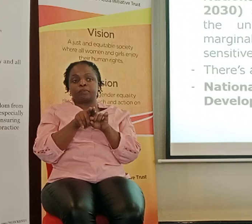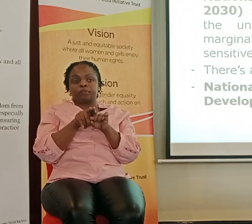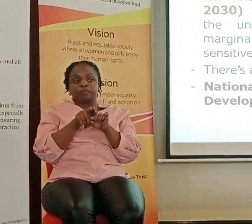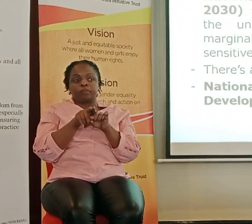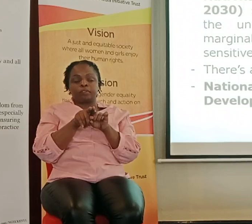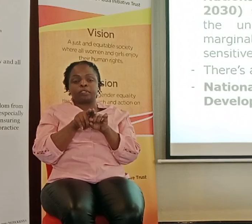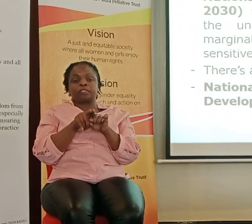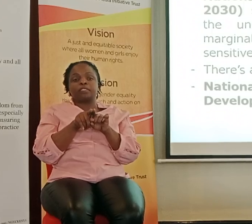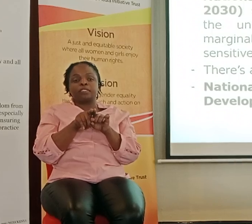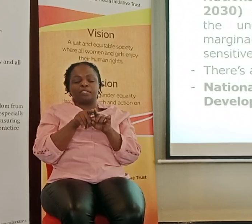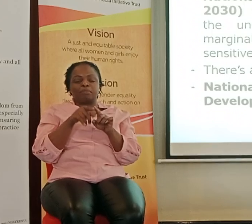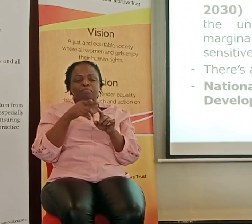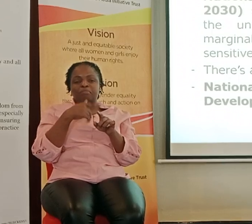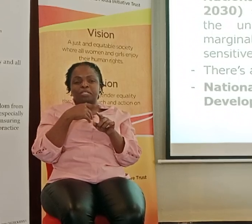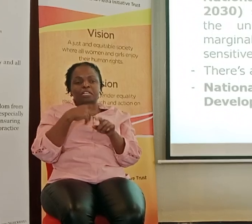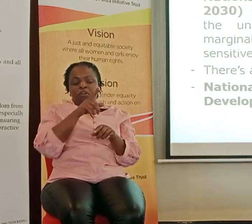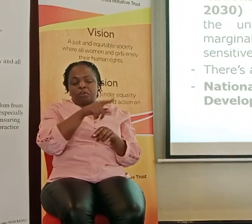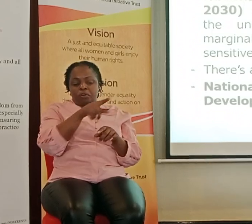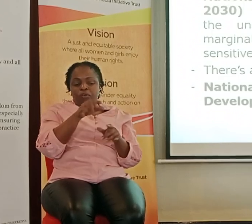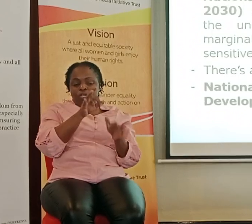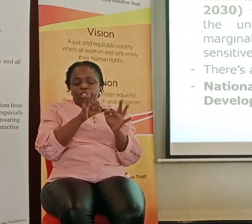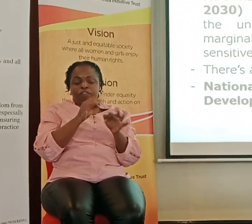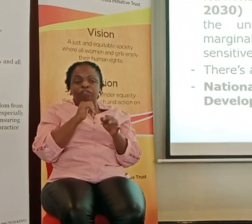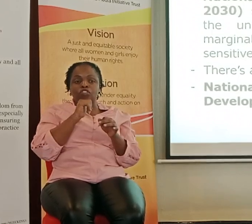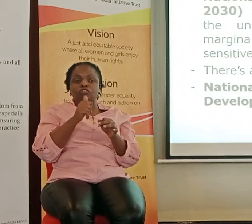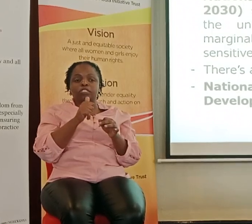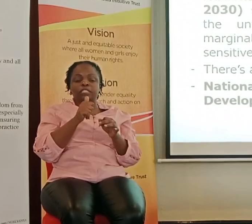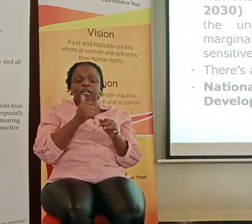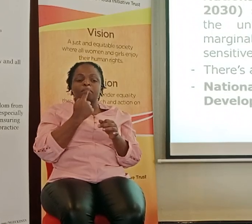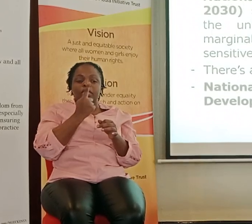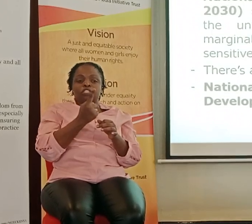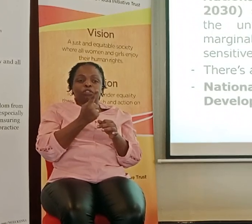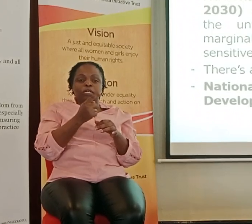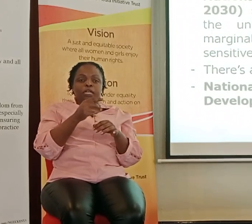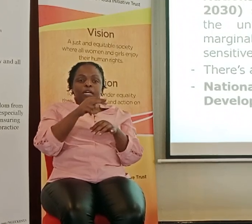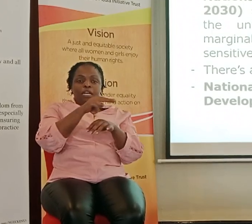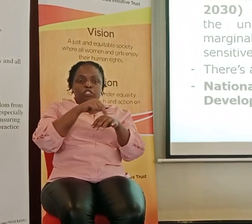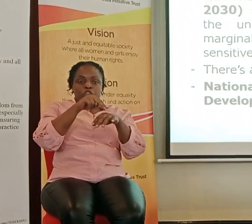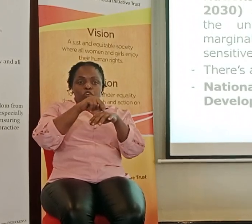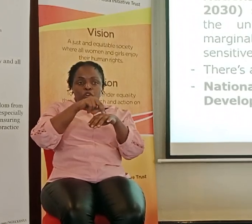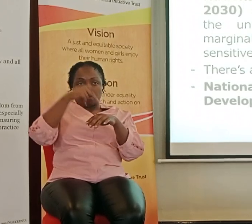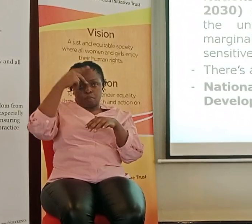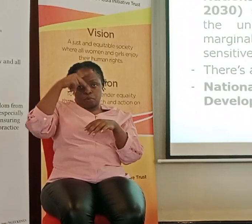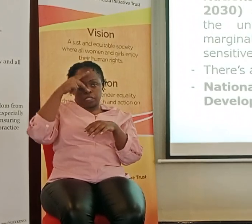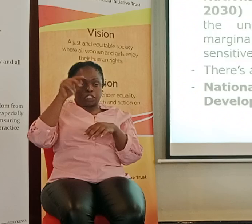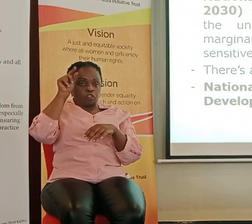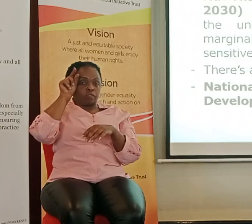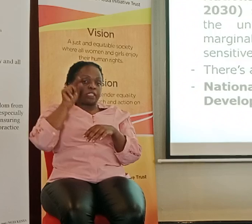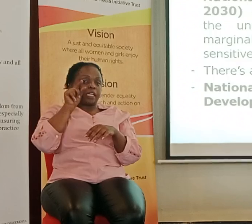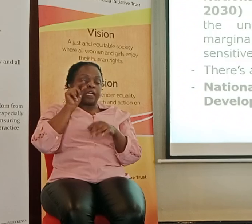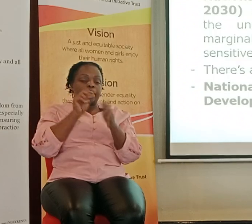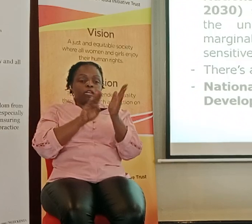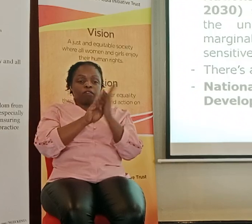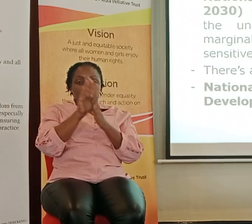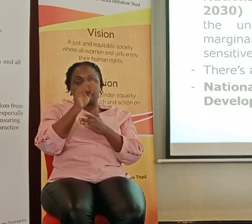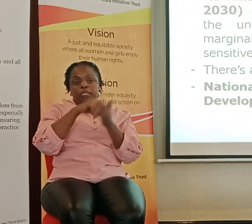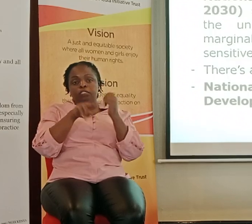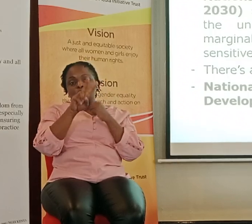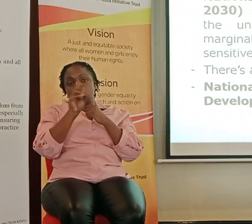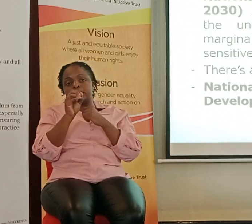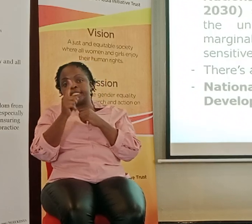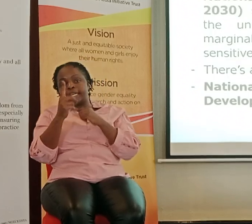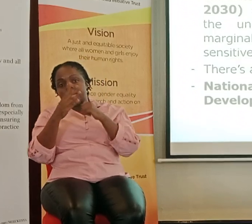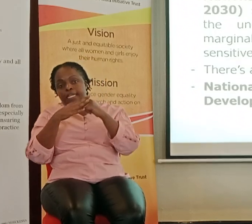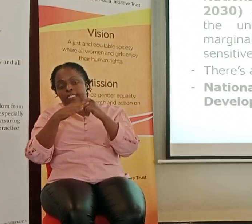don't mention the National Policy on Gender and Development of 2019. That is also our